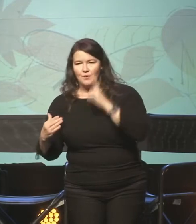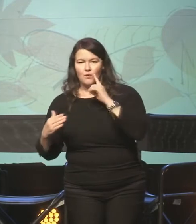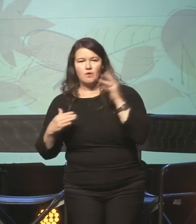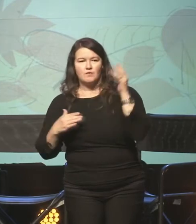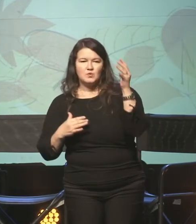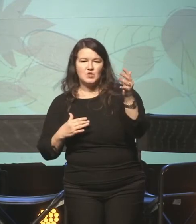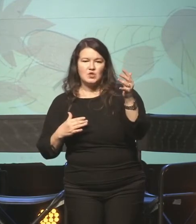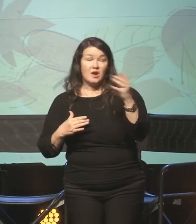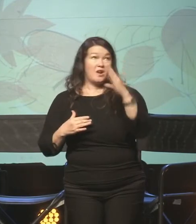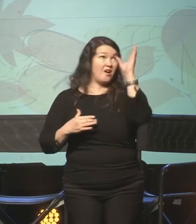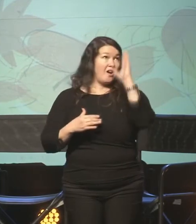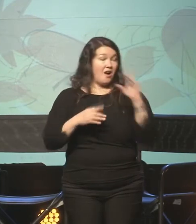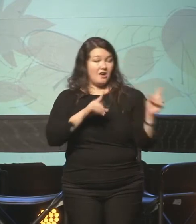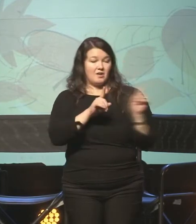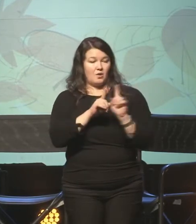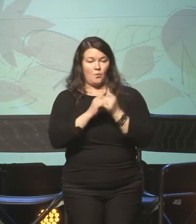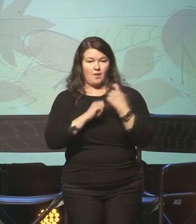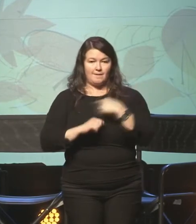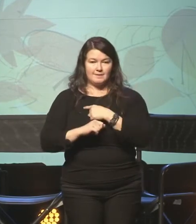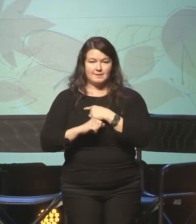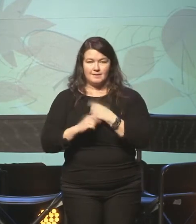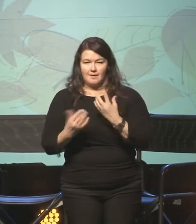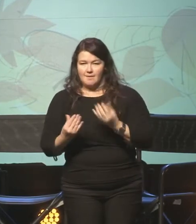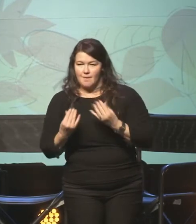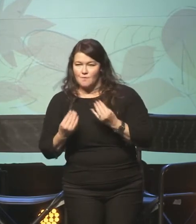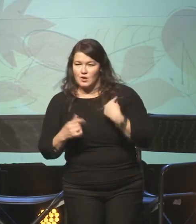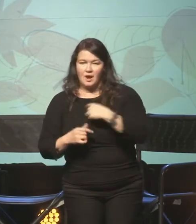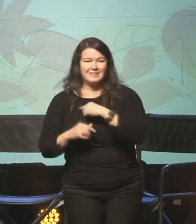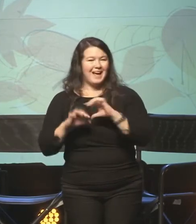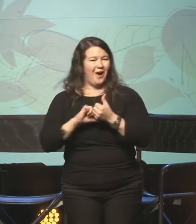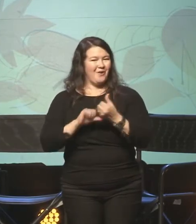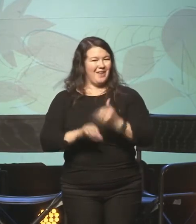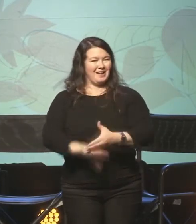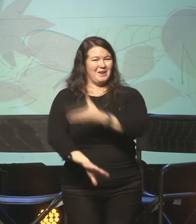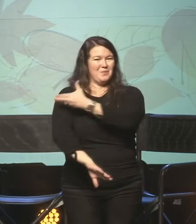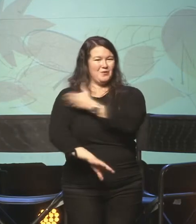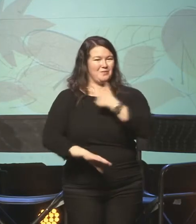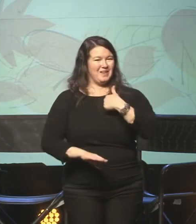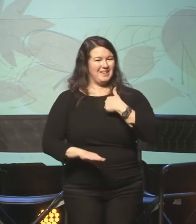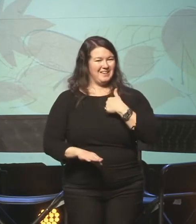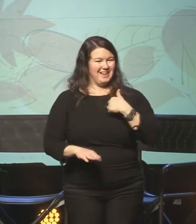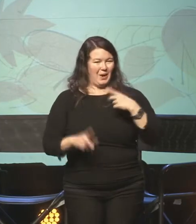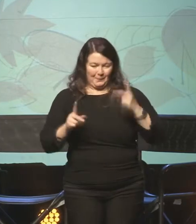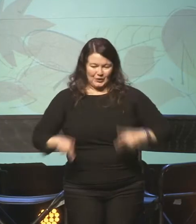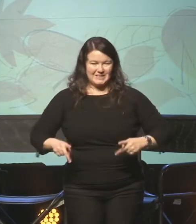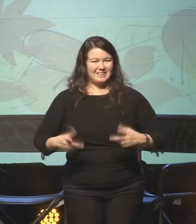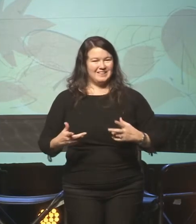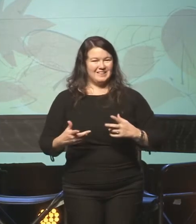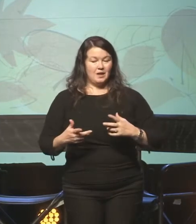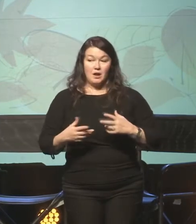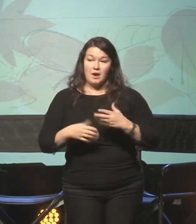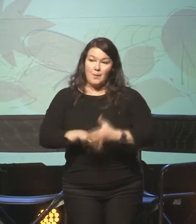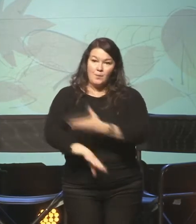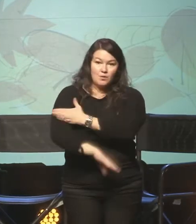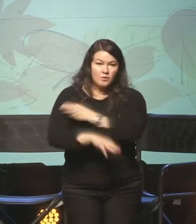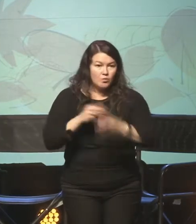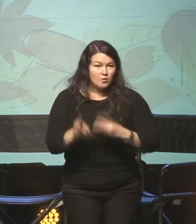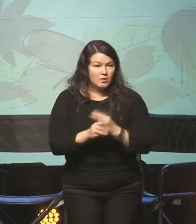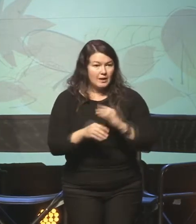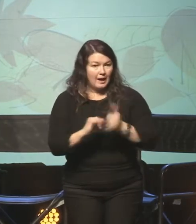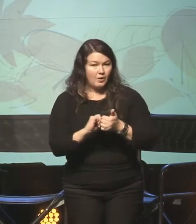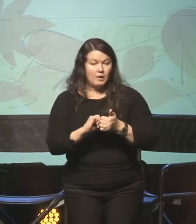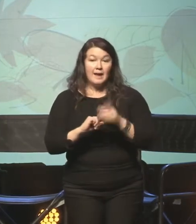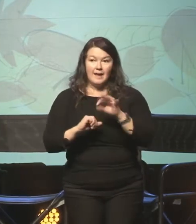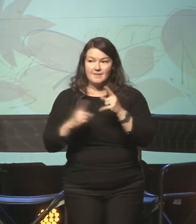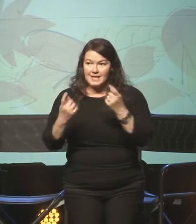future, of God being with us and comforting us, how does it make me better as a human being? How does it make our world better? If we all walked around with this mantra,